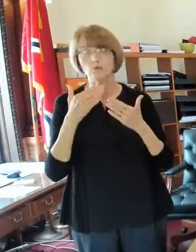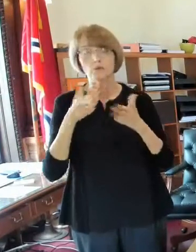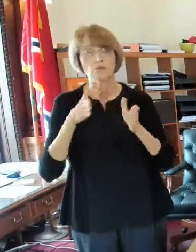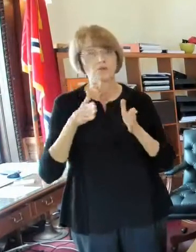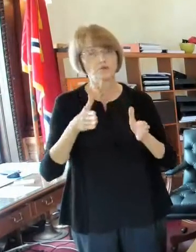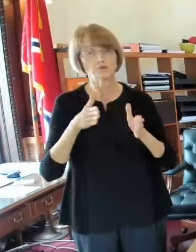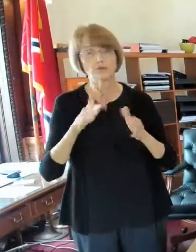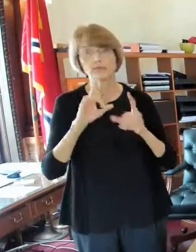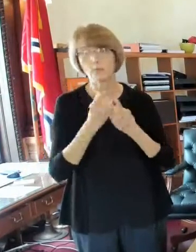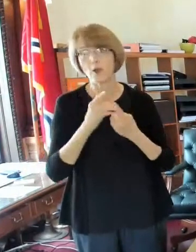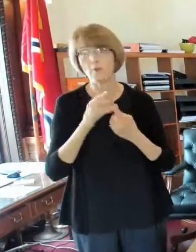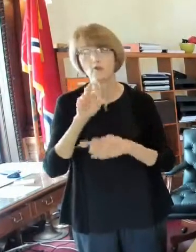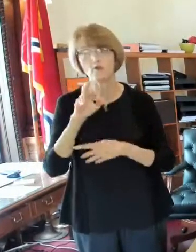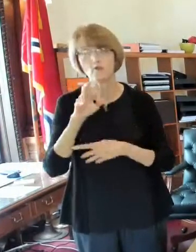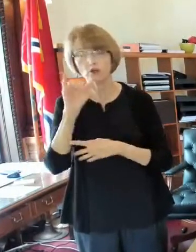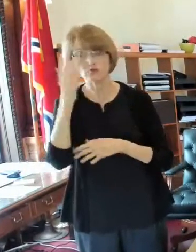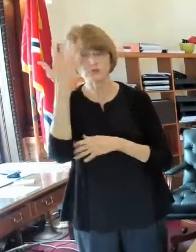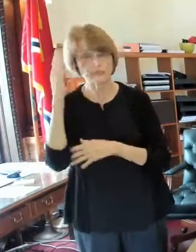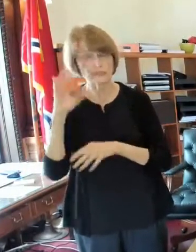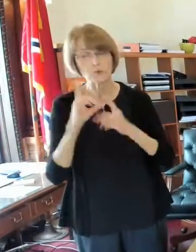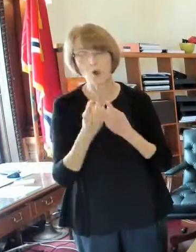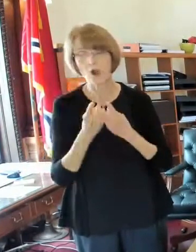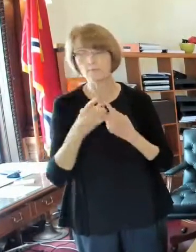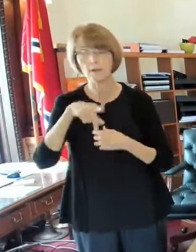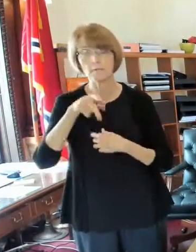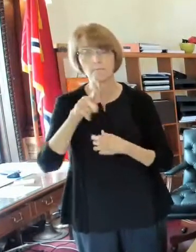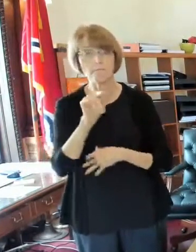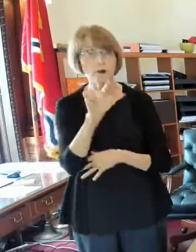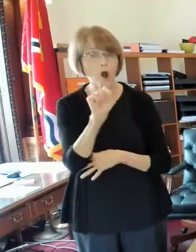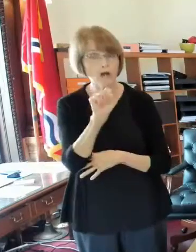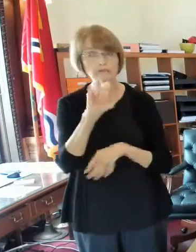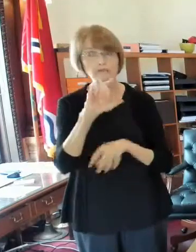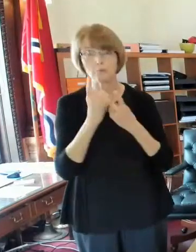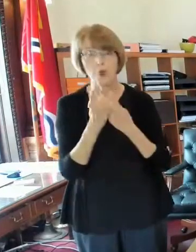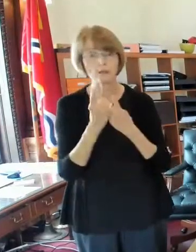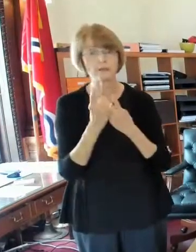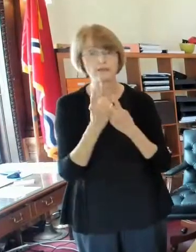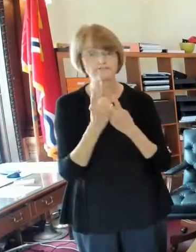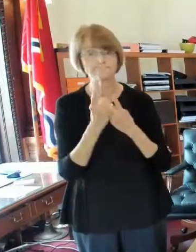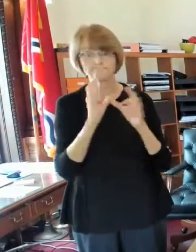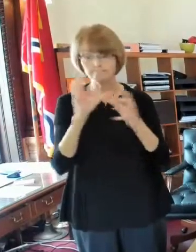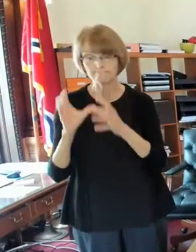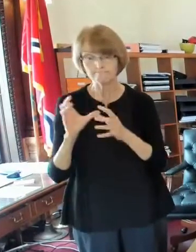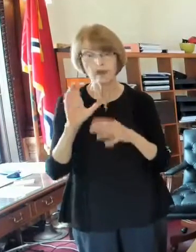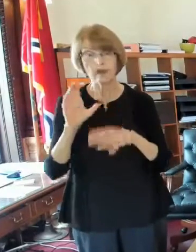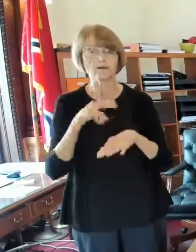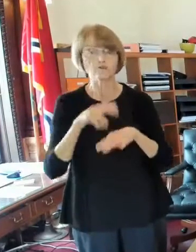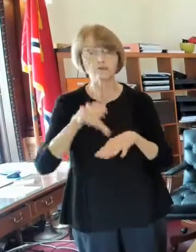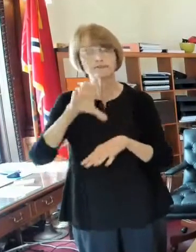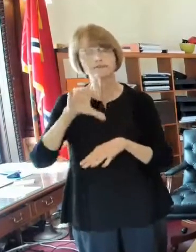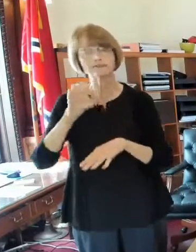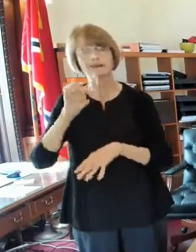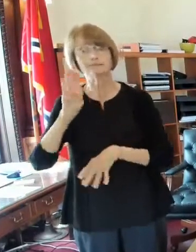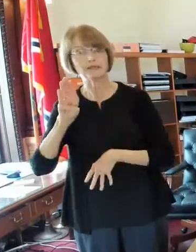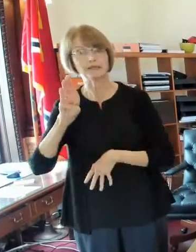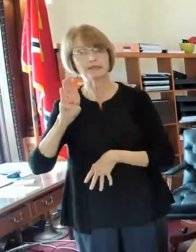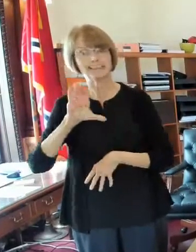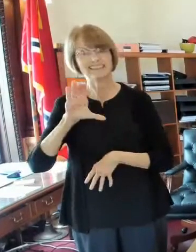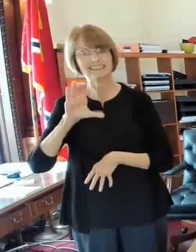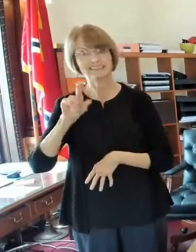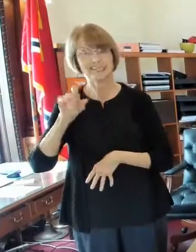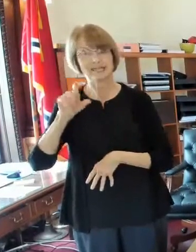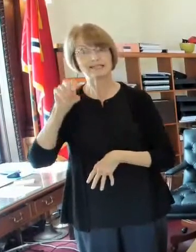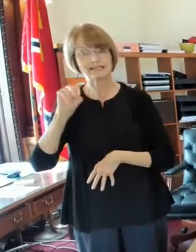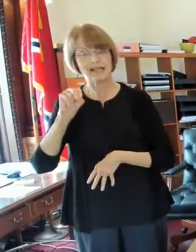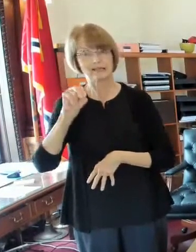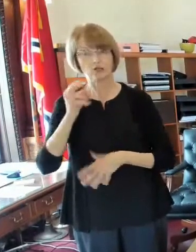to the forestry department, parks department, who have, and of course CSB, Citizen Service Bureau, who have been taking these